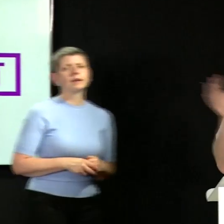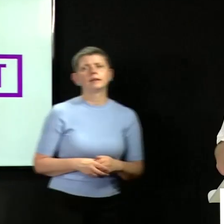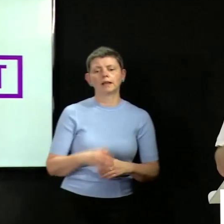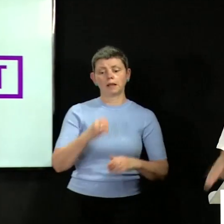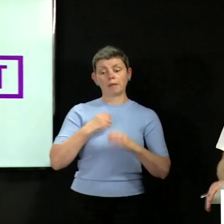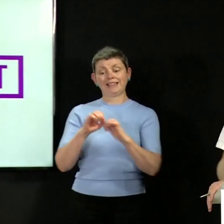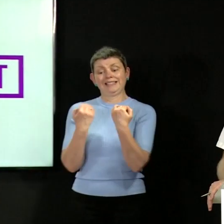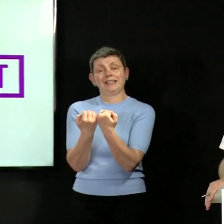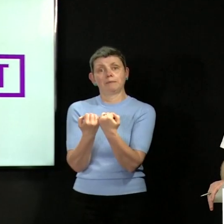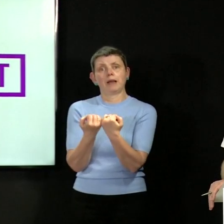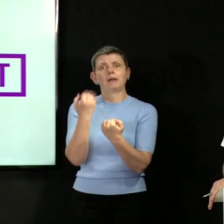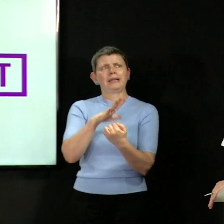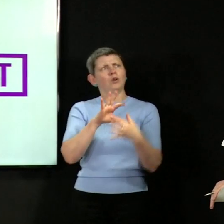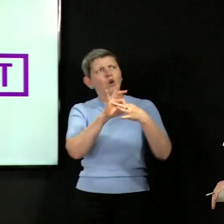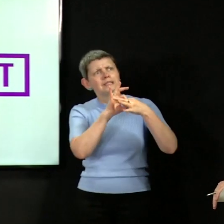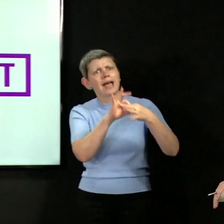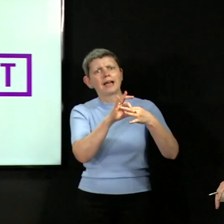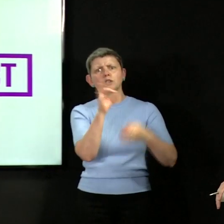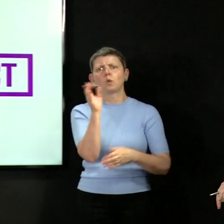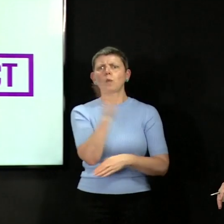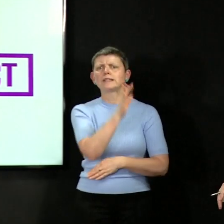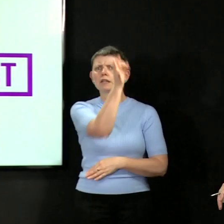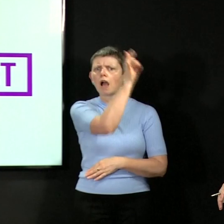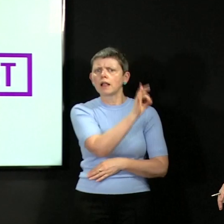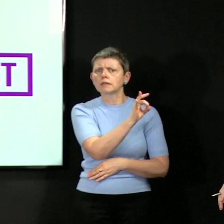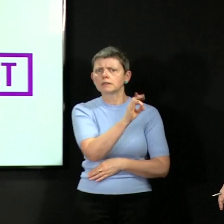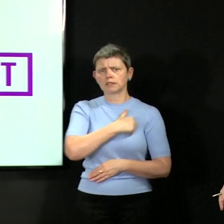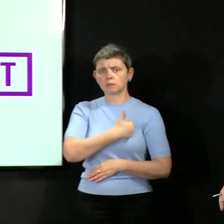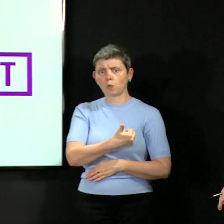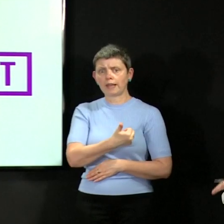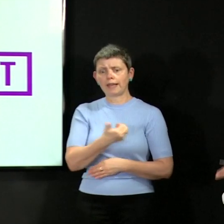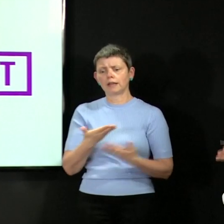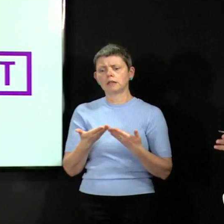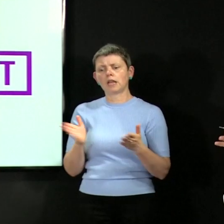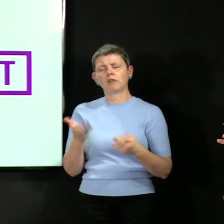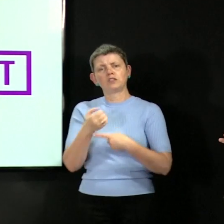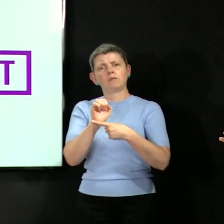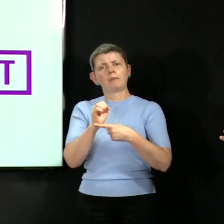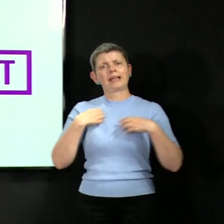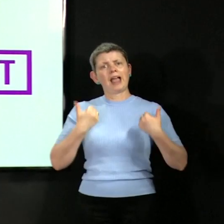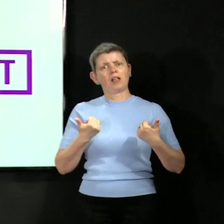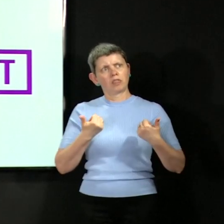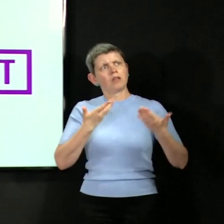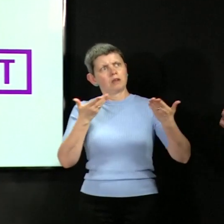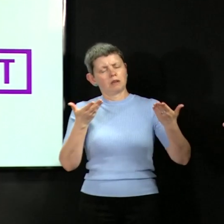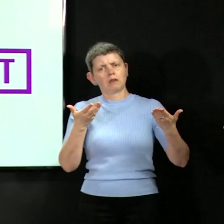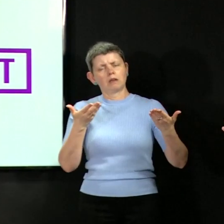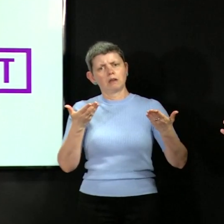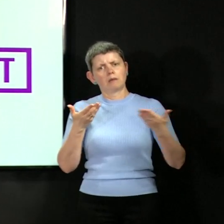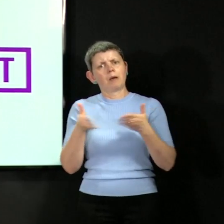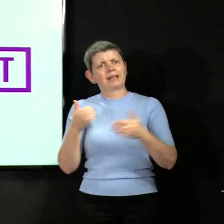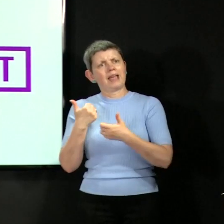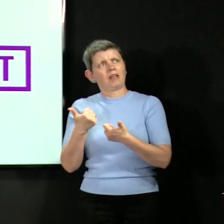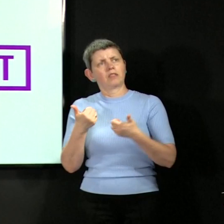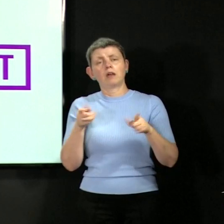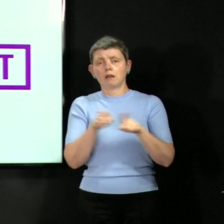been in touch with the Western Isles this morning. The Director of Public Health has been spoken to, and they are completely reassuring